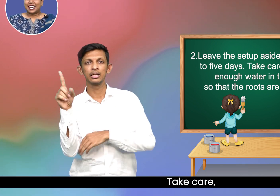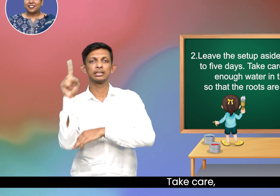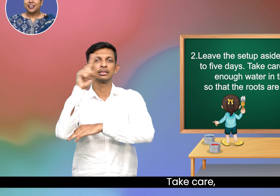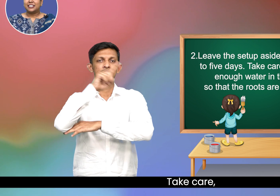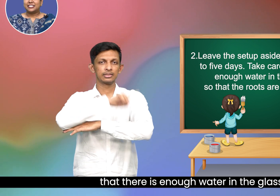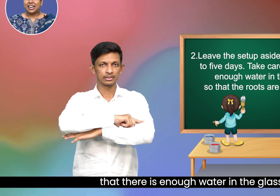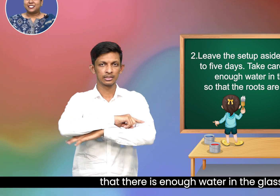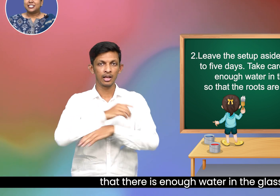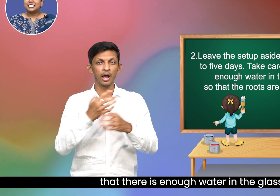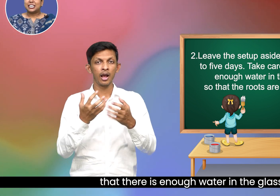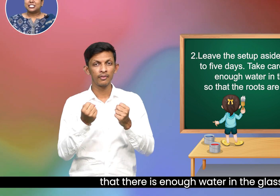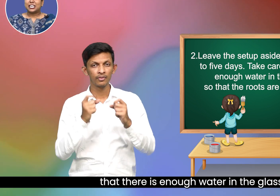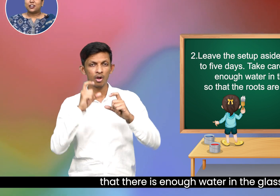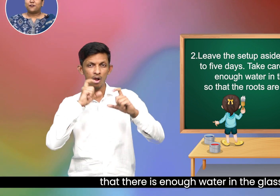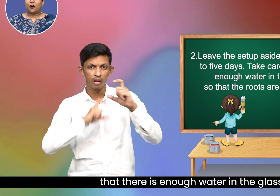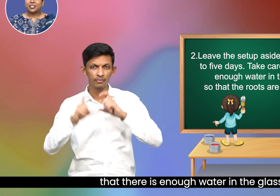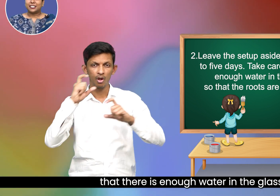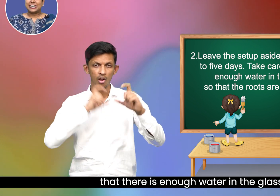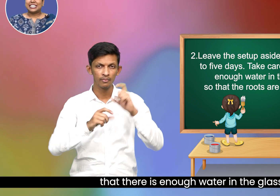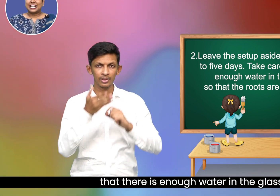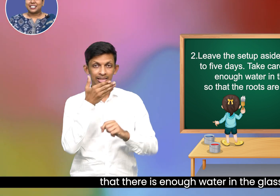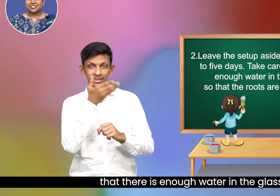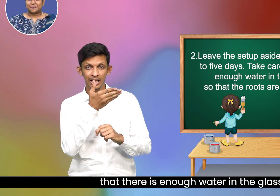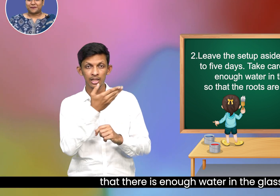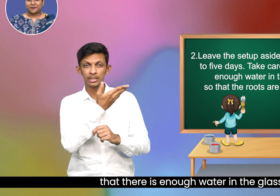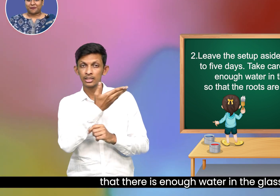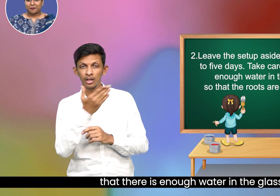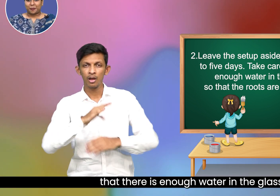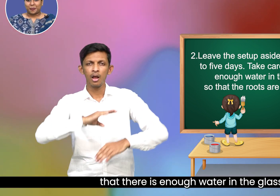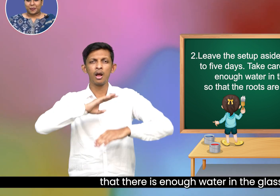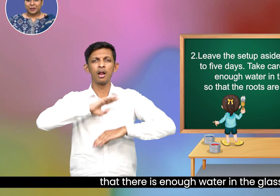Take care that there is enough water in the glass.